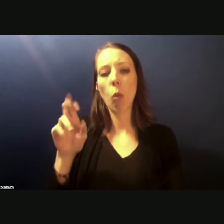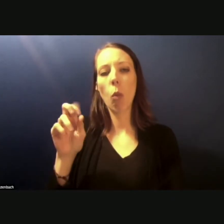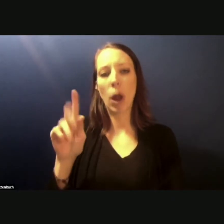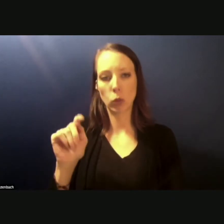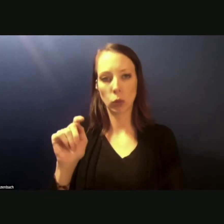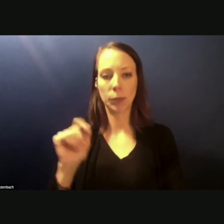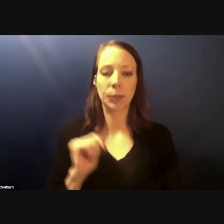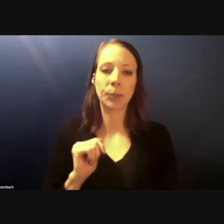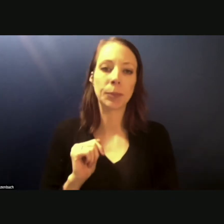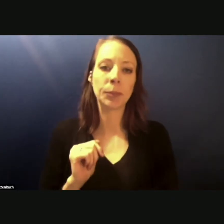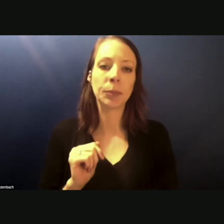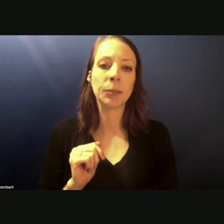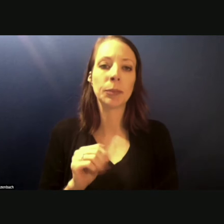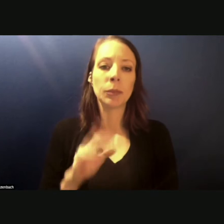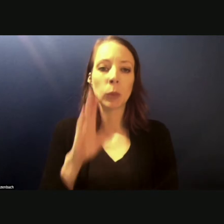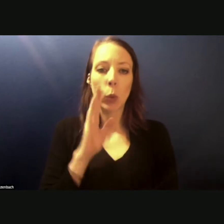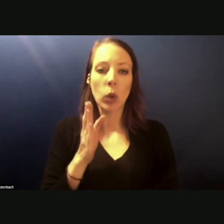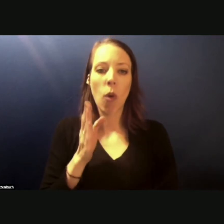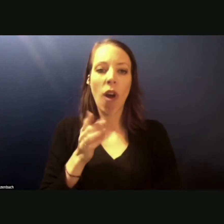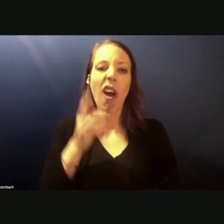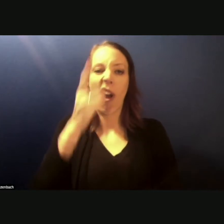Right. So we're just gonna slice these in half.